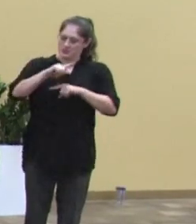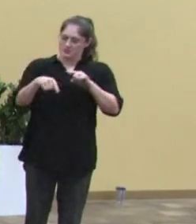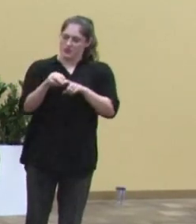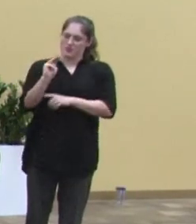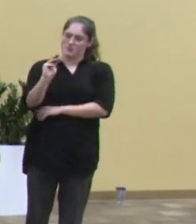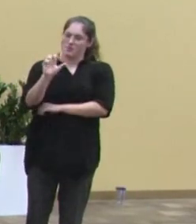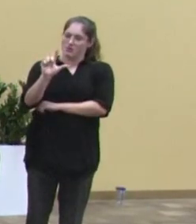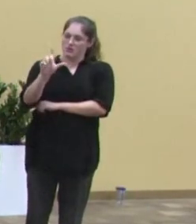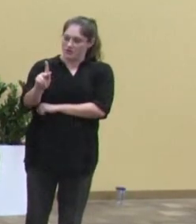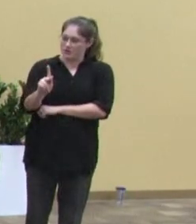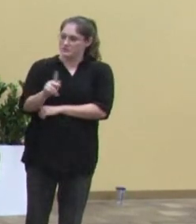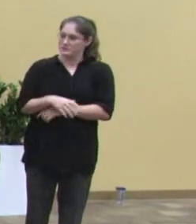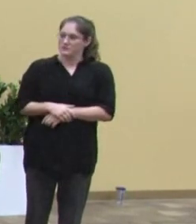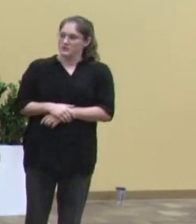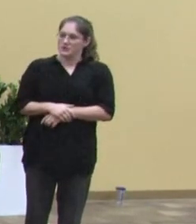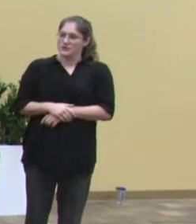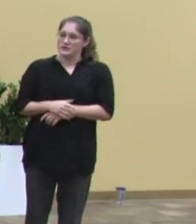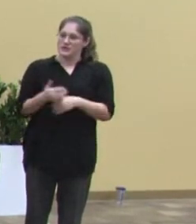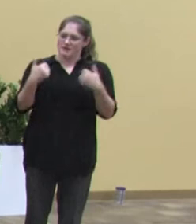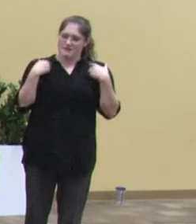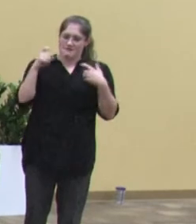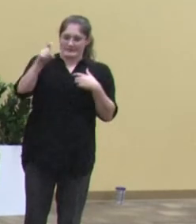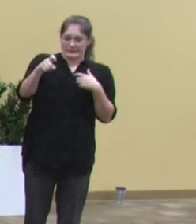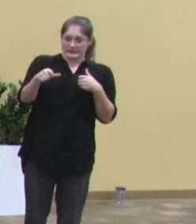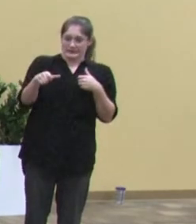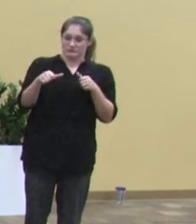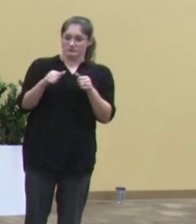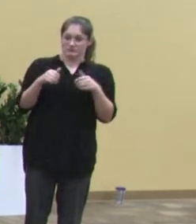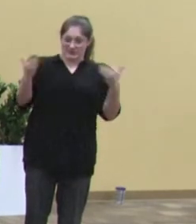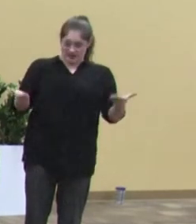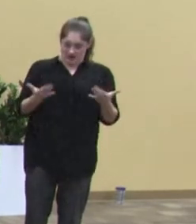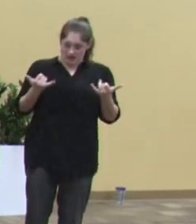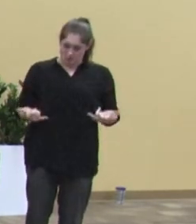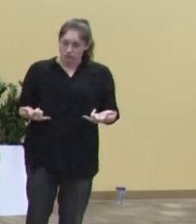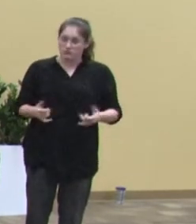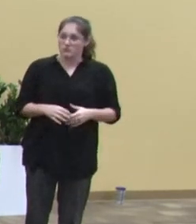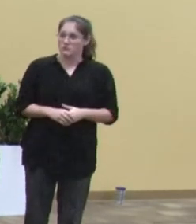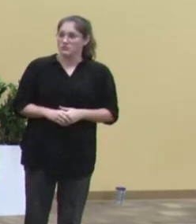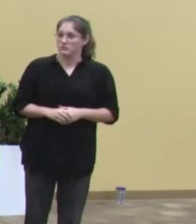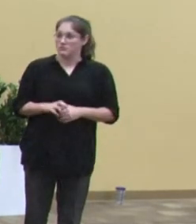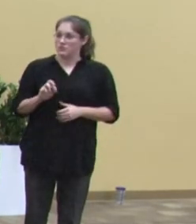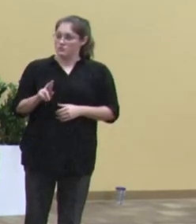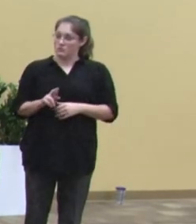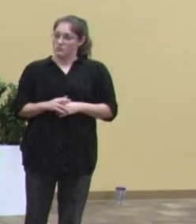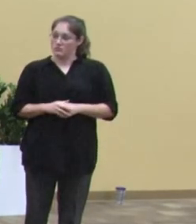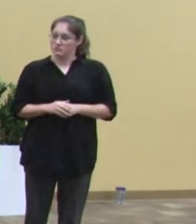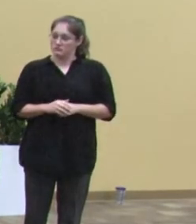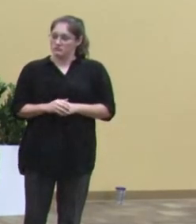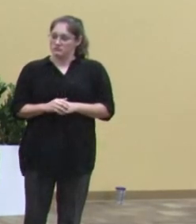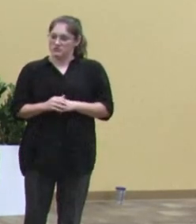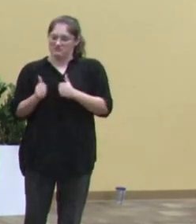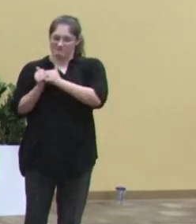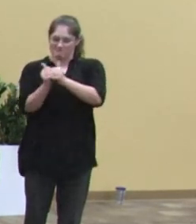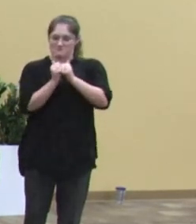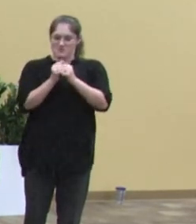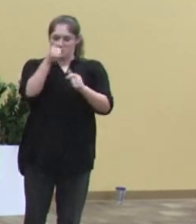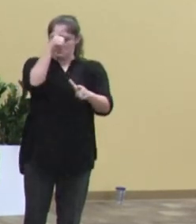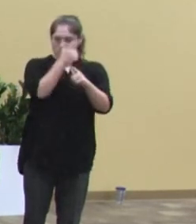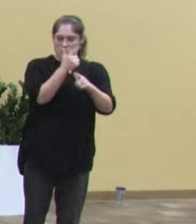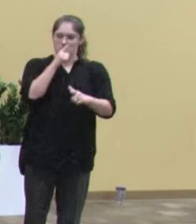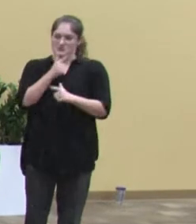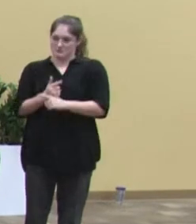need, and are we sacrificing to stick together as brothers, as he had mentioned?